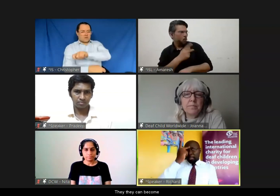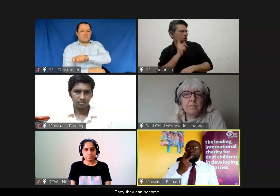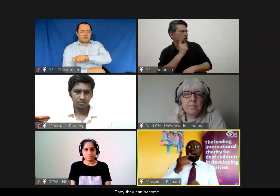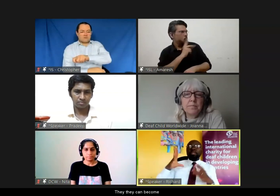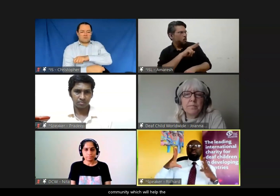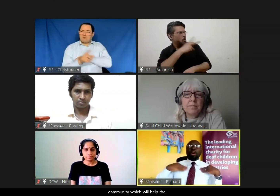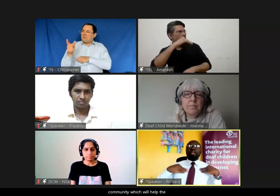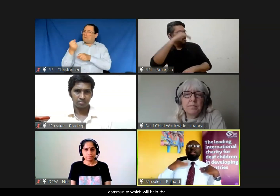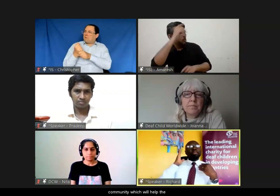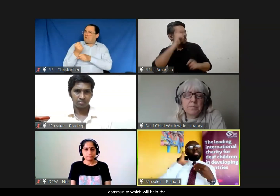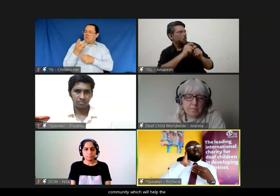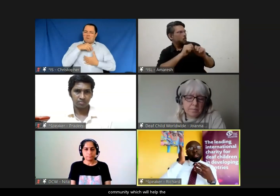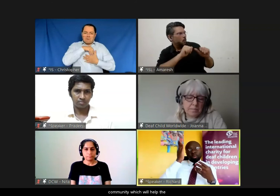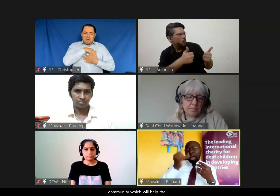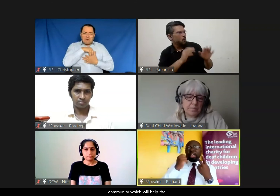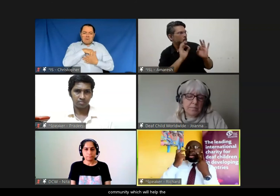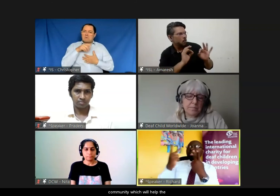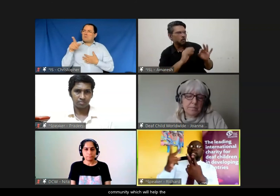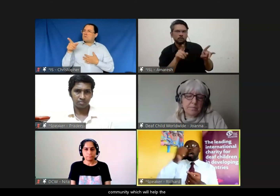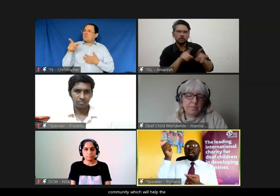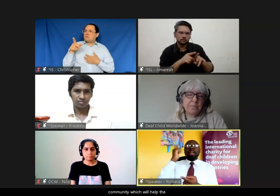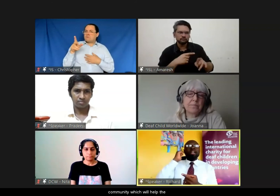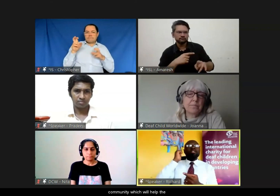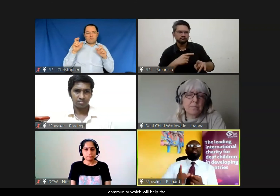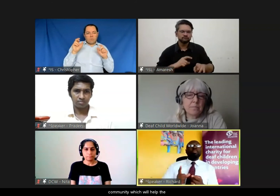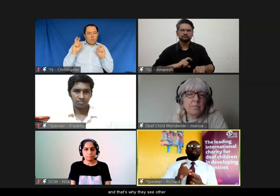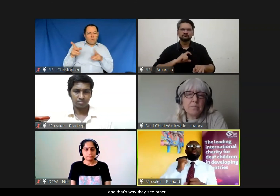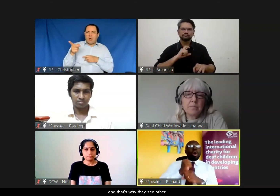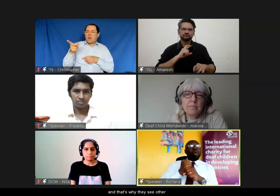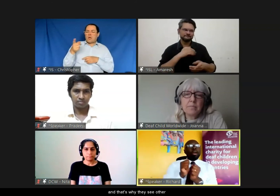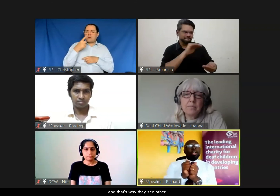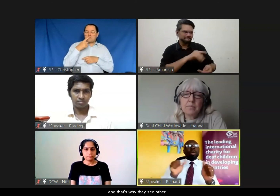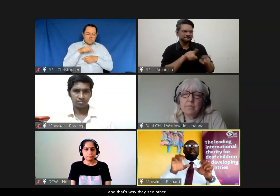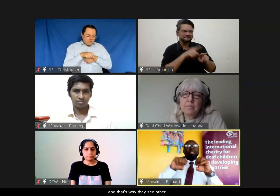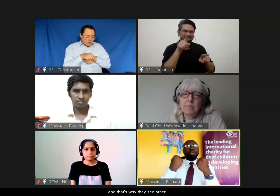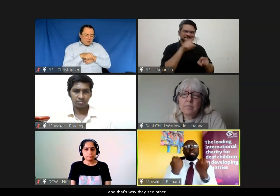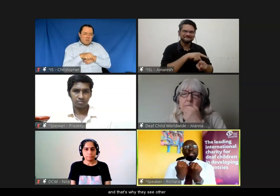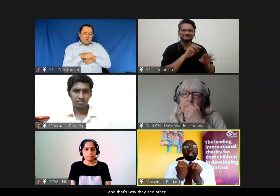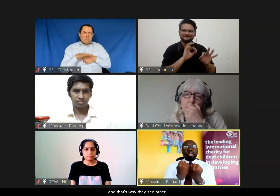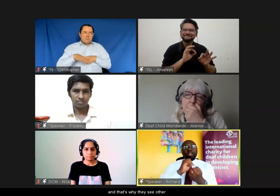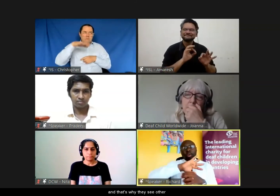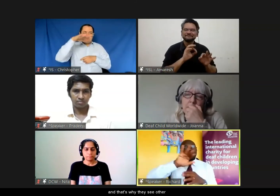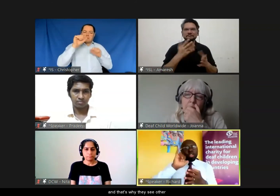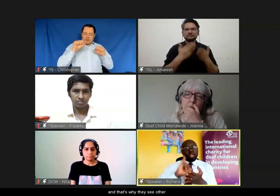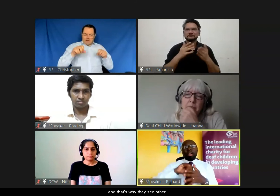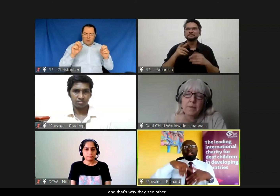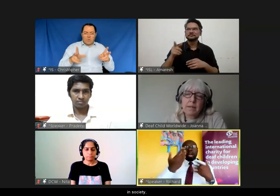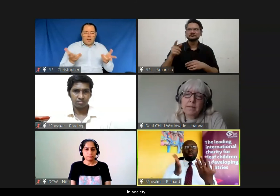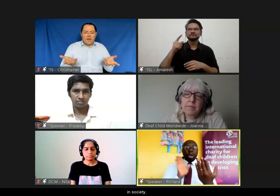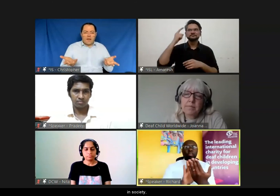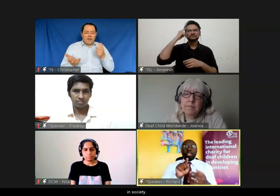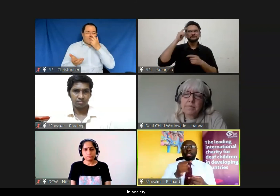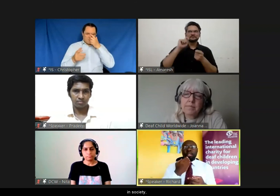in the community, which will help the parent to accept the deaf child. And that's why when they see other deaf children, deaf people working in the